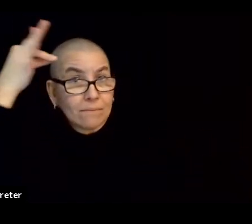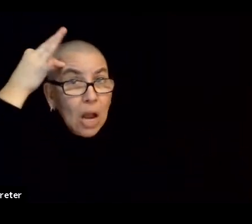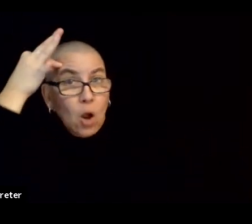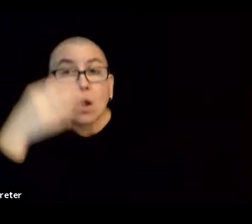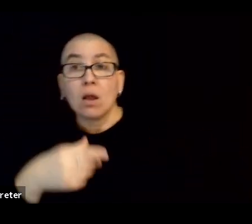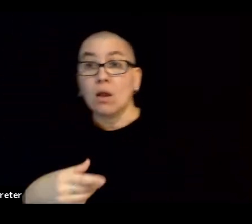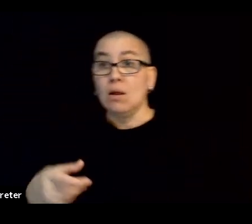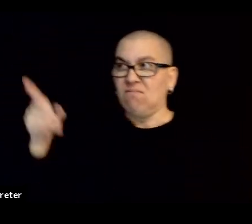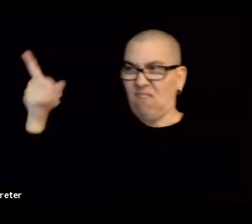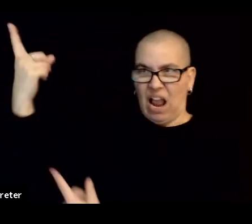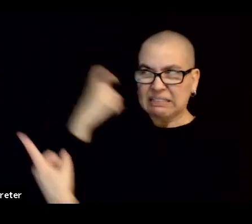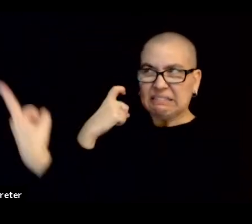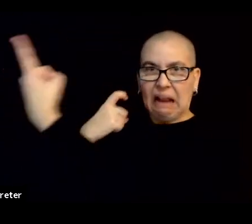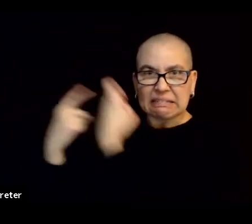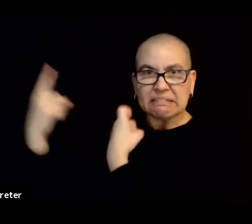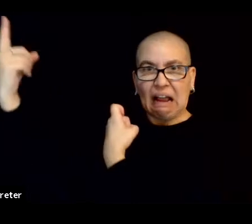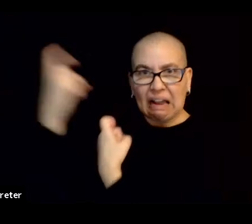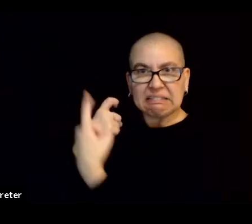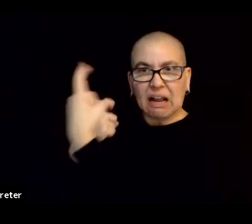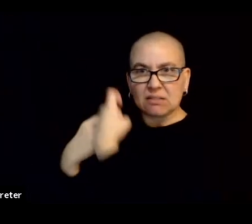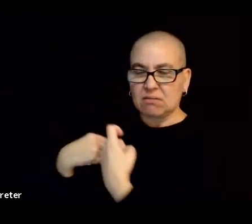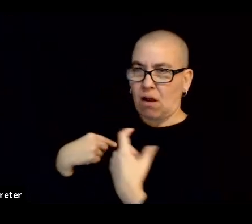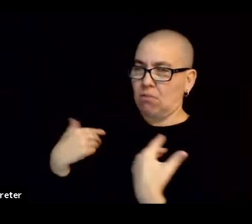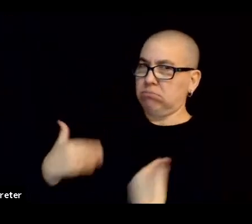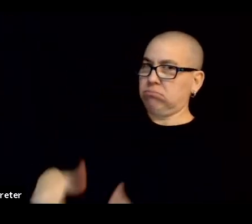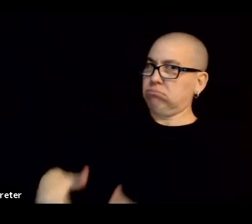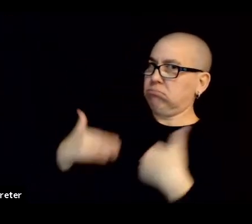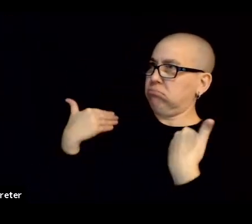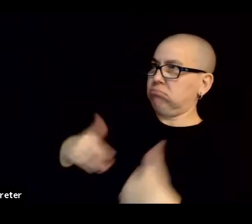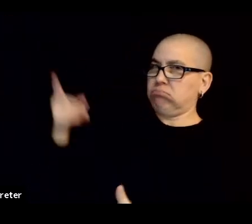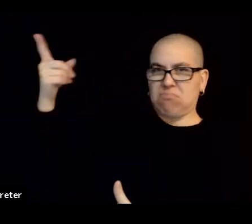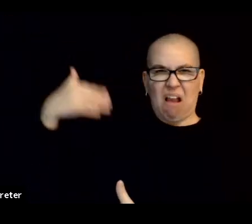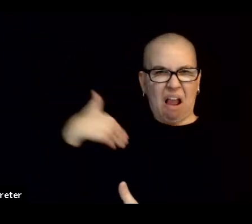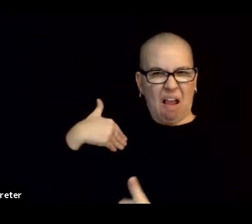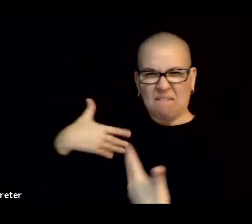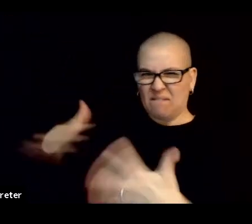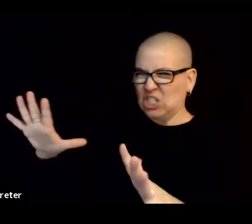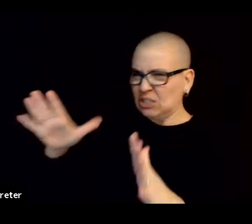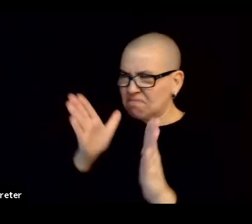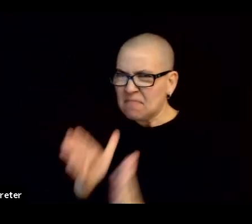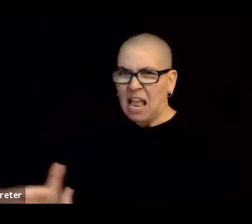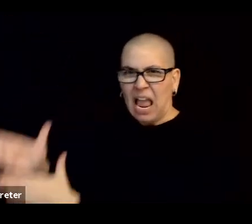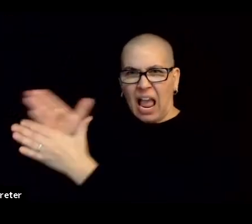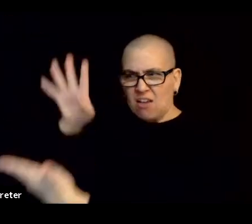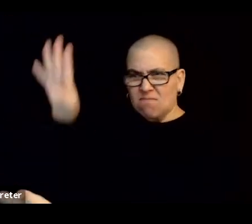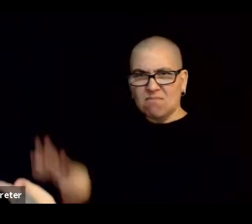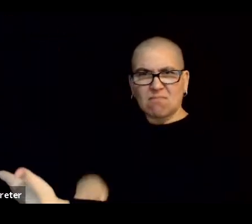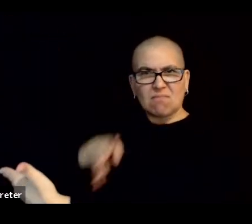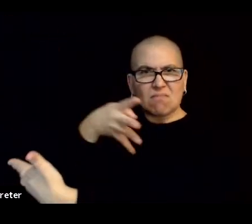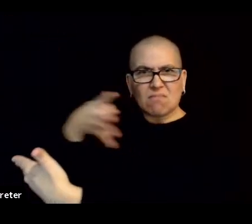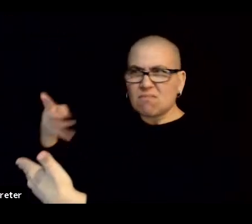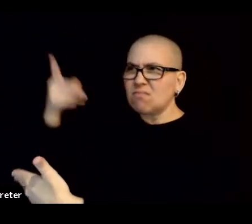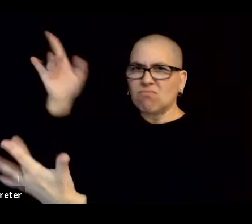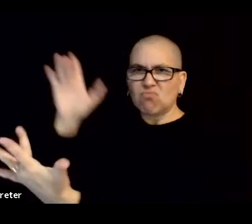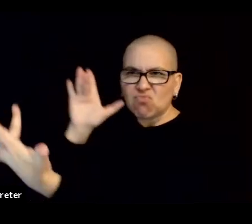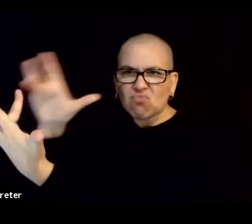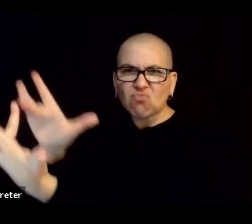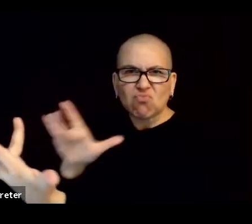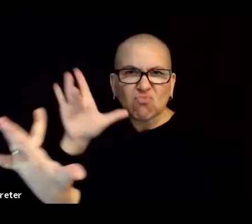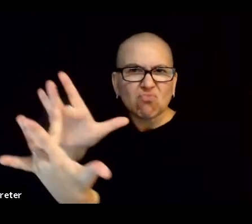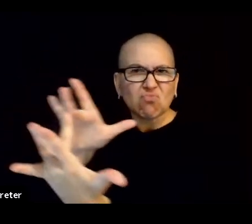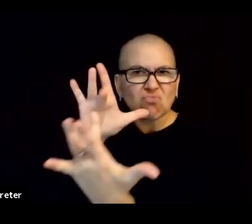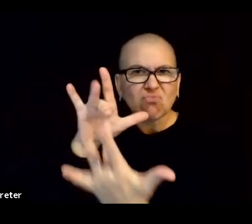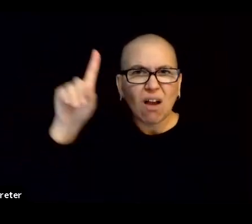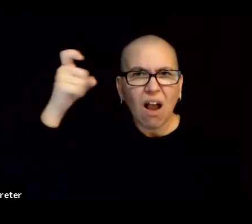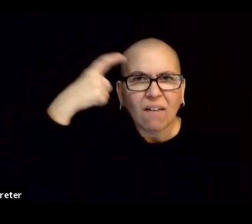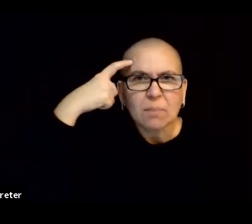there. They're being very deliberate in getting governors on the phones together to talk about what we would see. We're coming